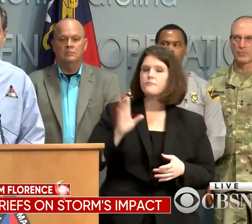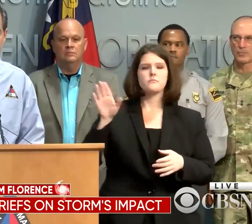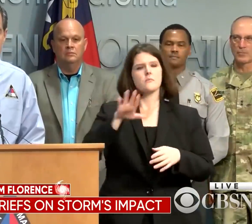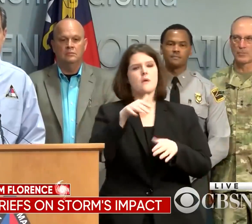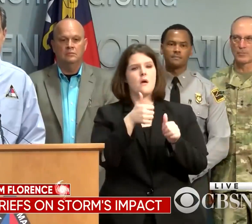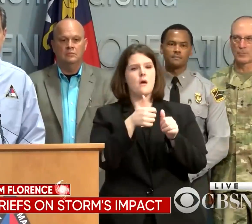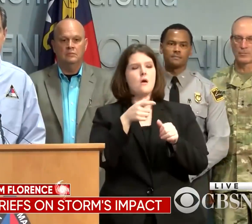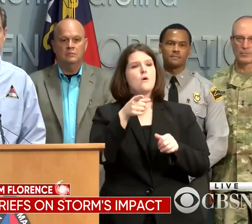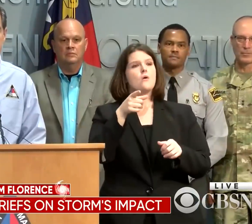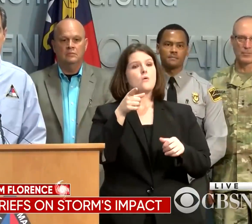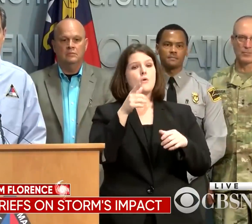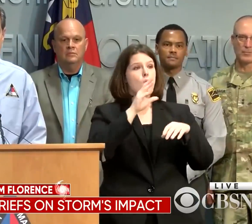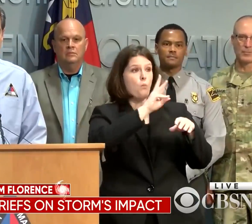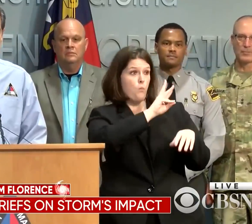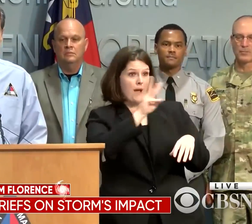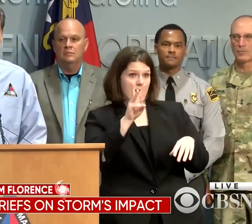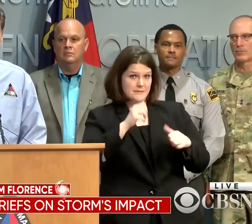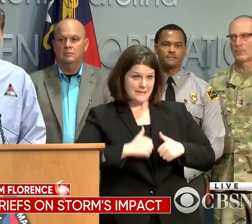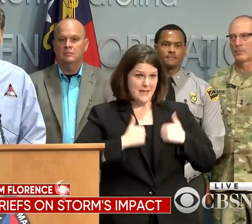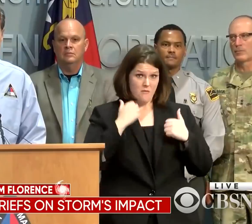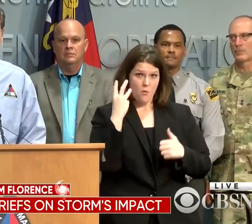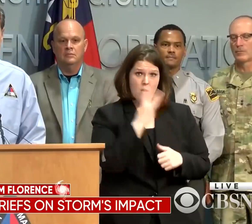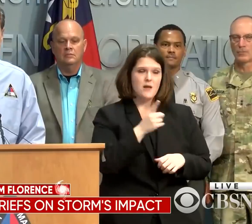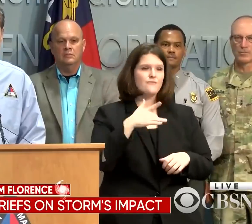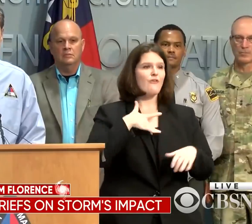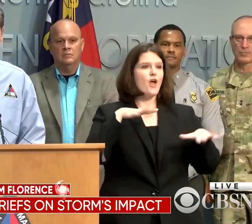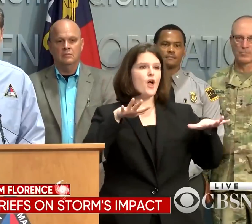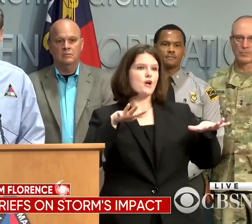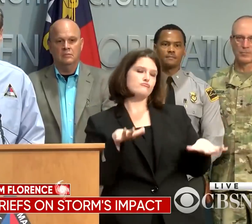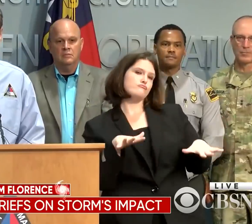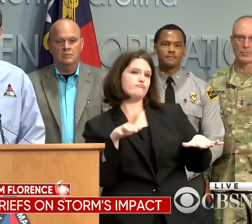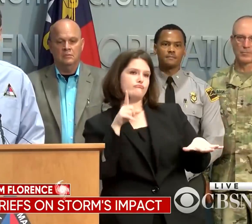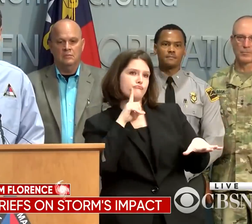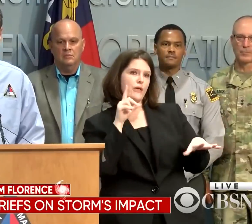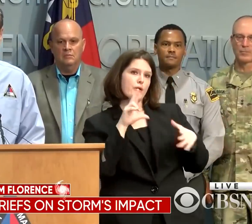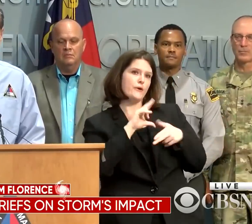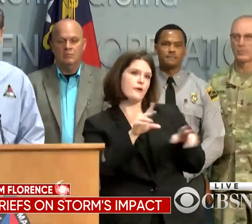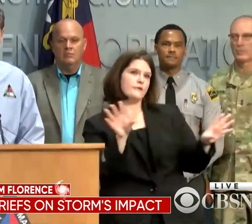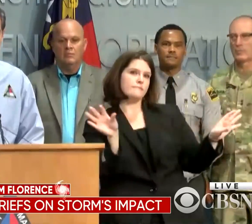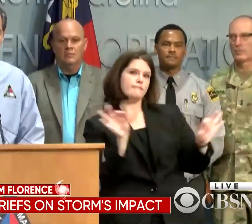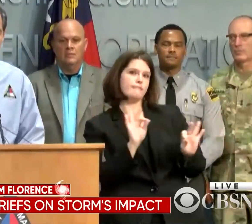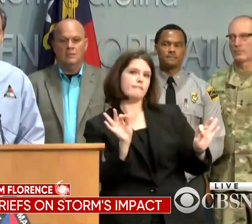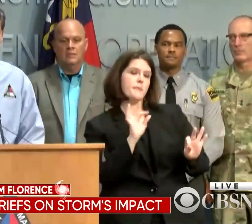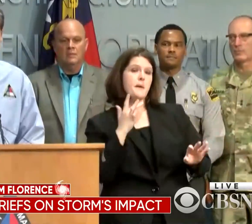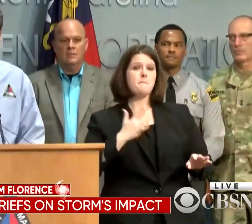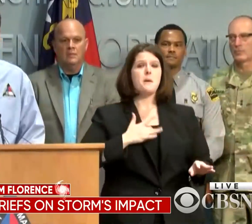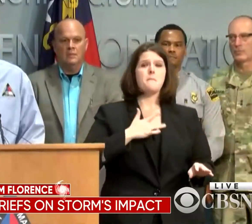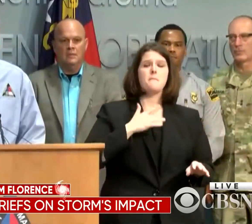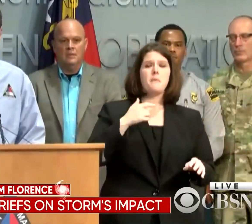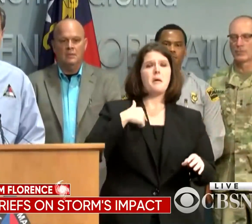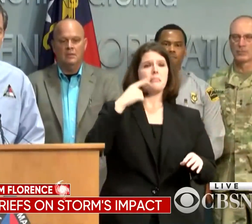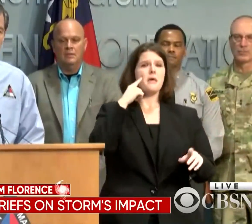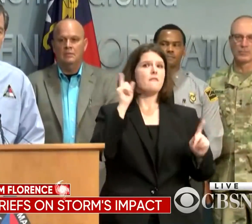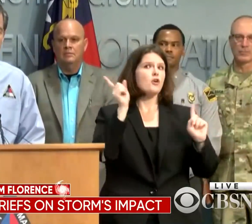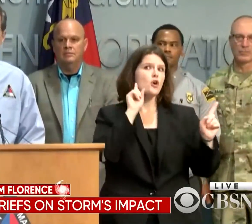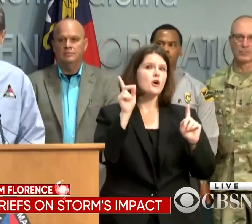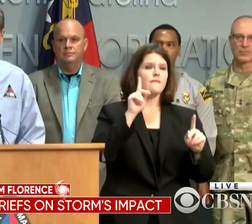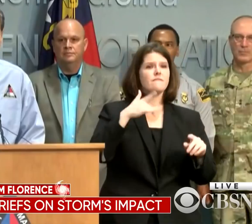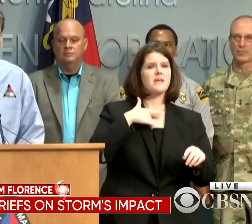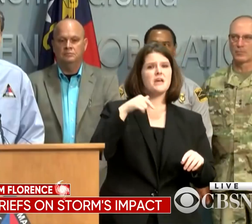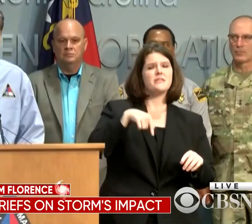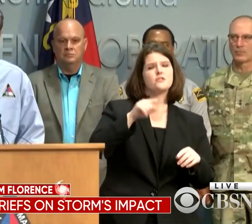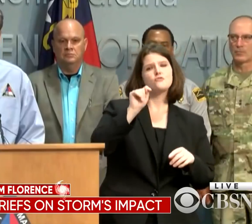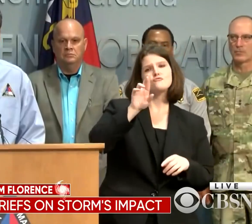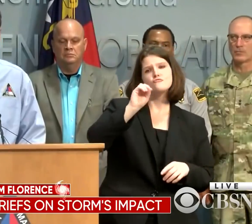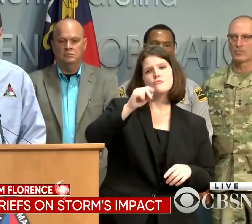Avoid complacency. A lot of people believe that since this storm has now been downgraded to a tropical storm and